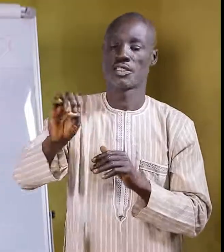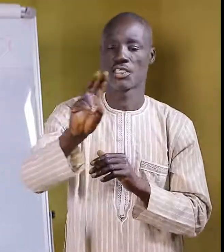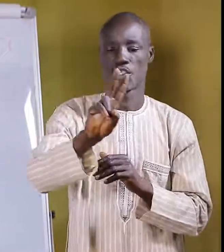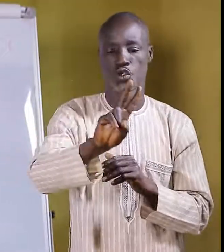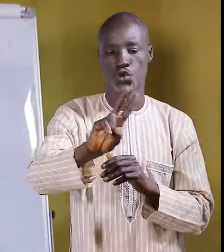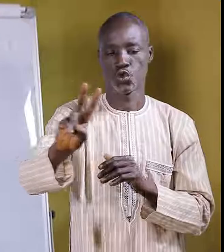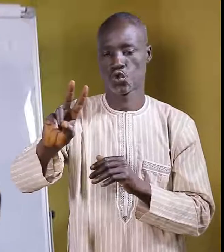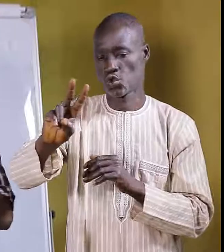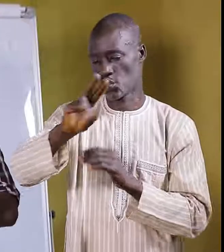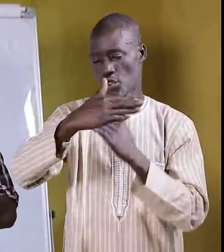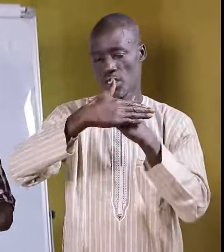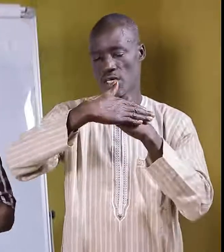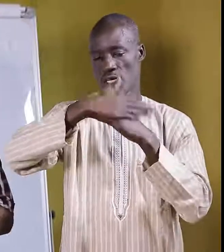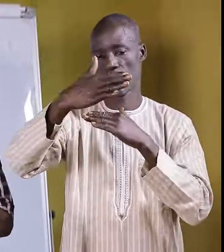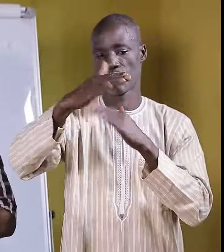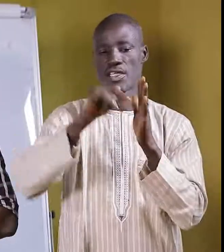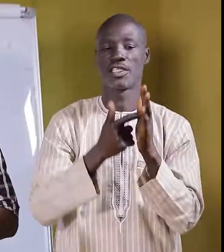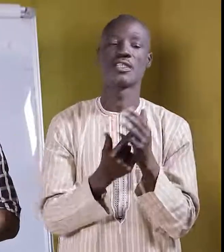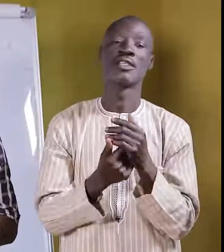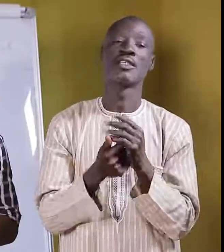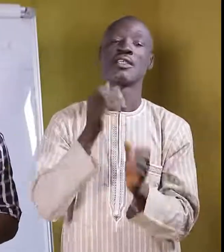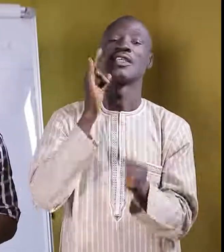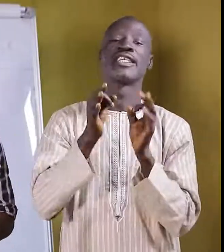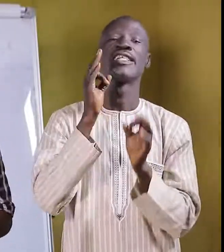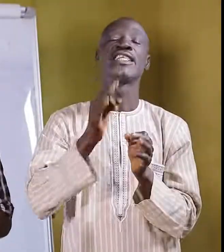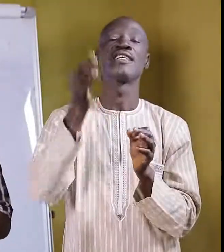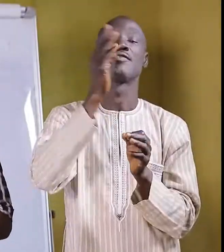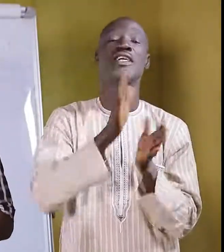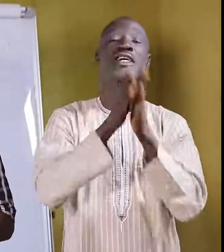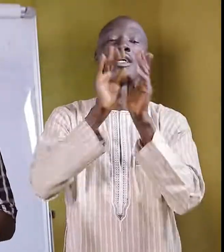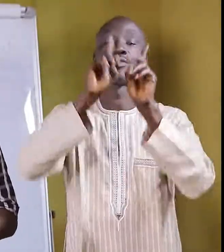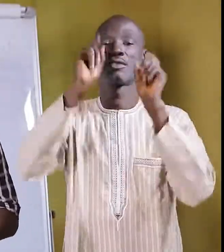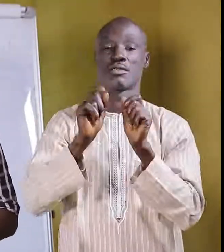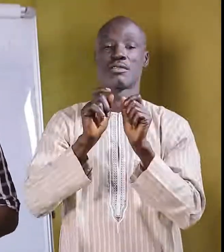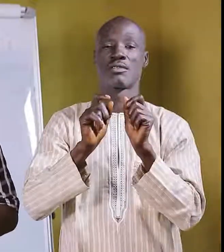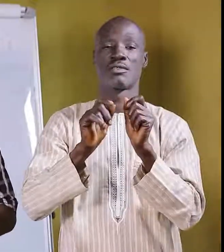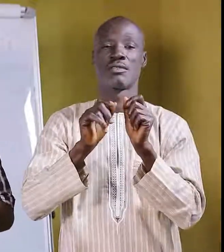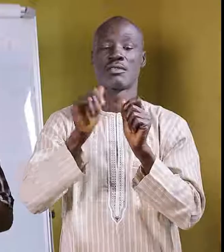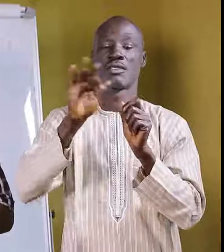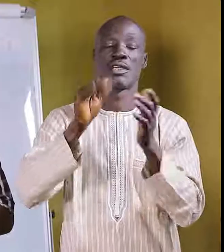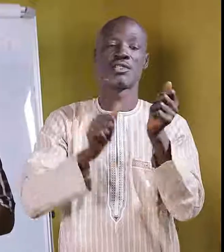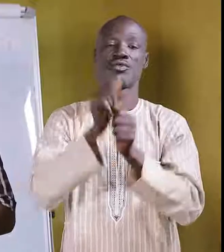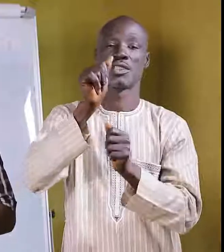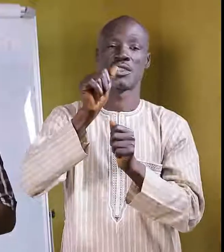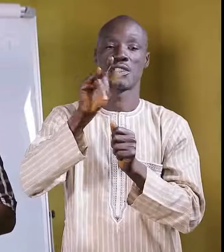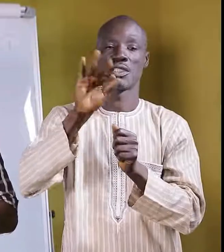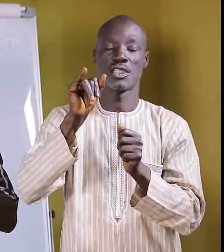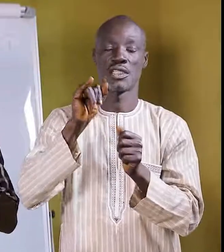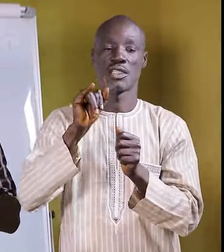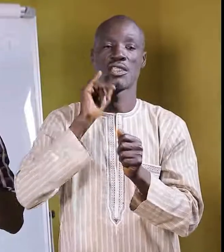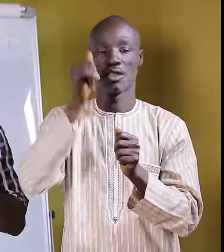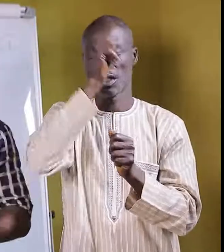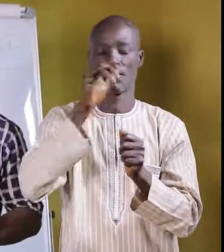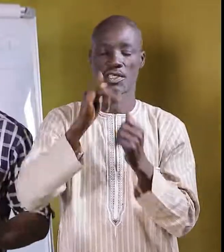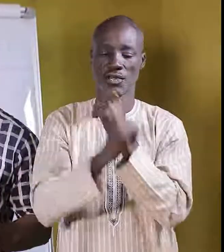development, they will now ask you as a student, at which stage are African countries. So we say